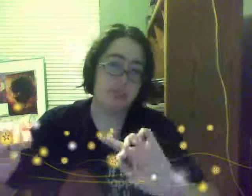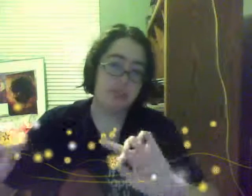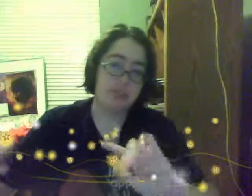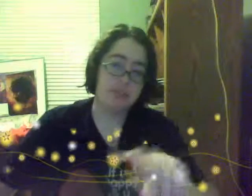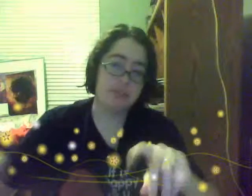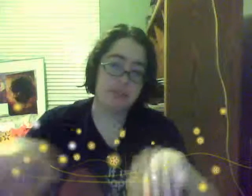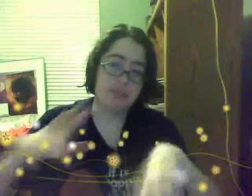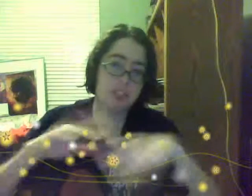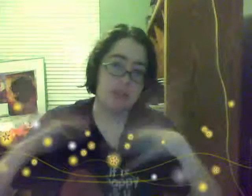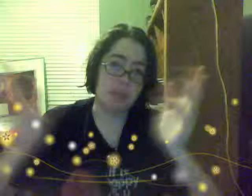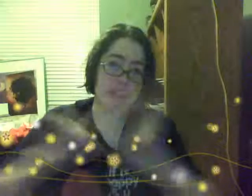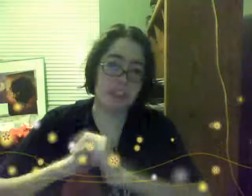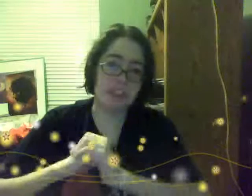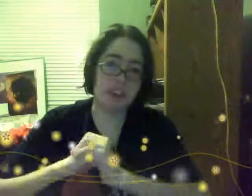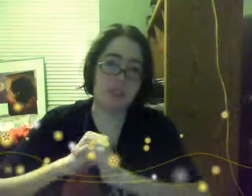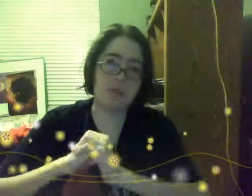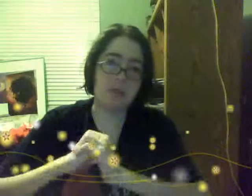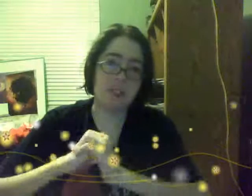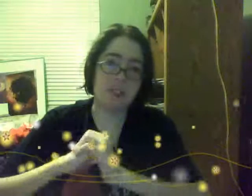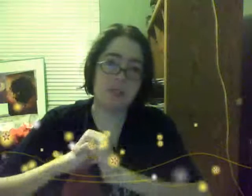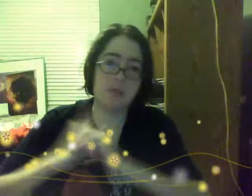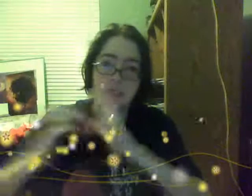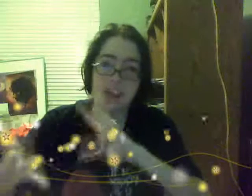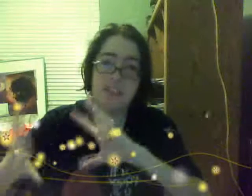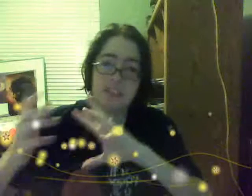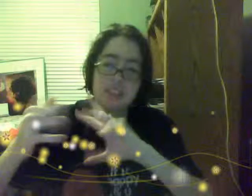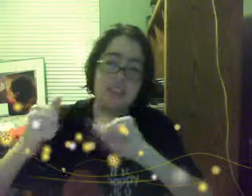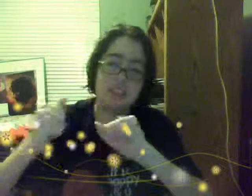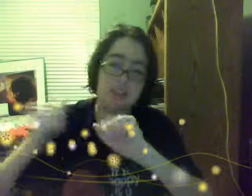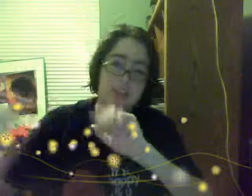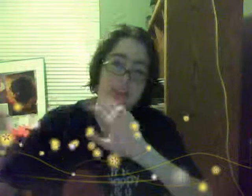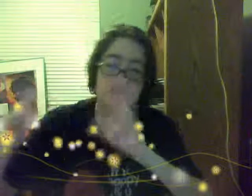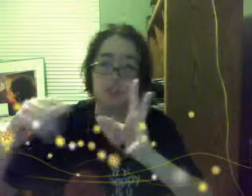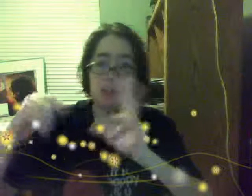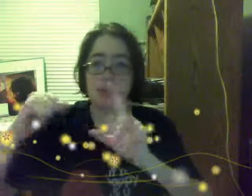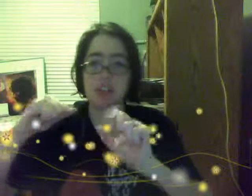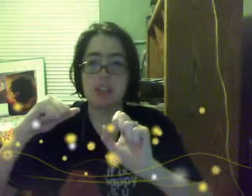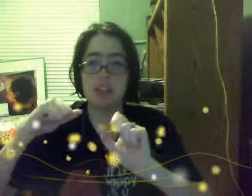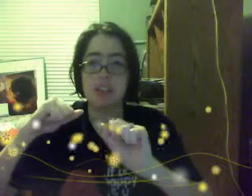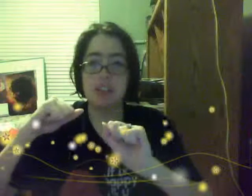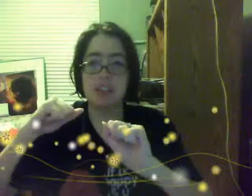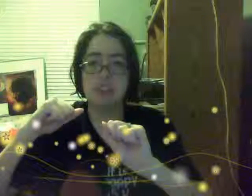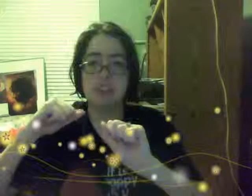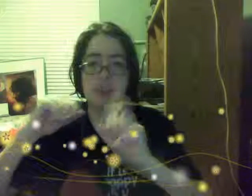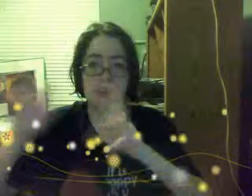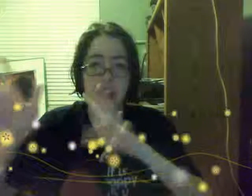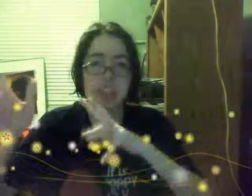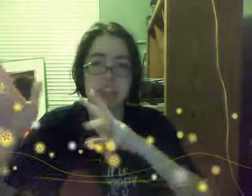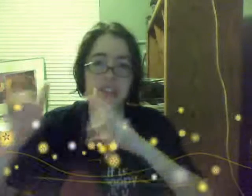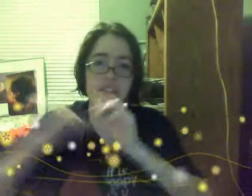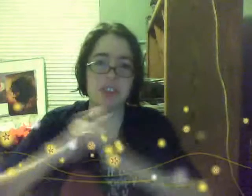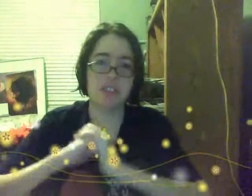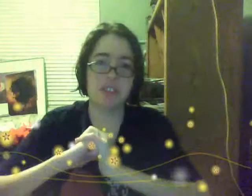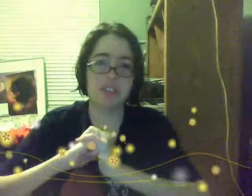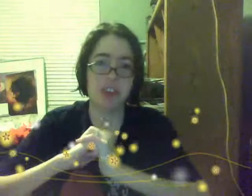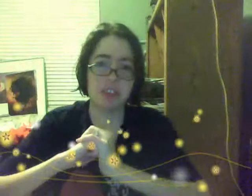father just abandoned Tom. Well, Kevin, which we could consider the replication of the father,